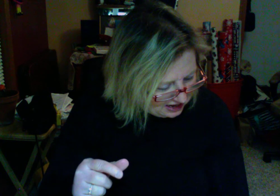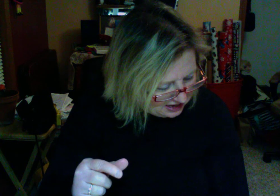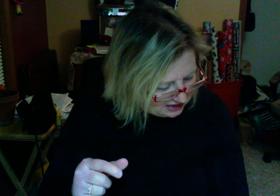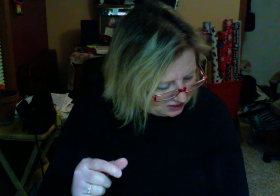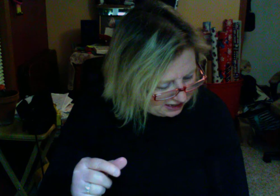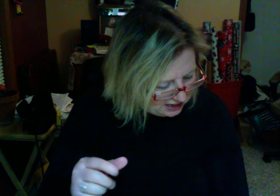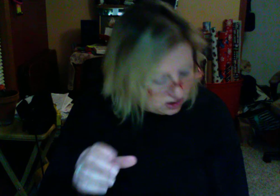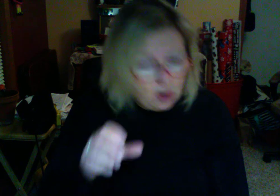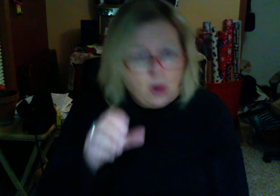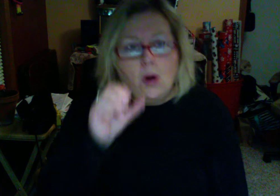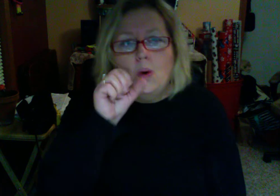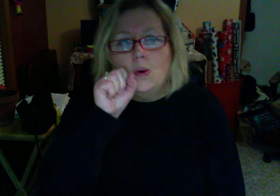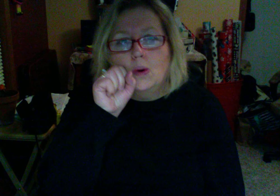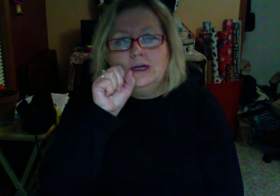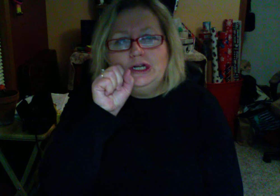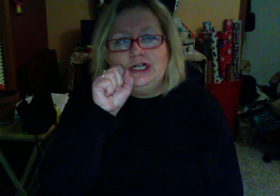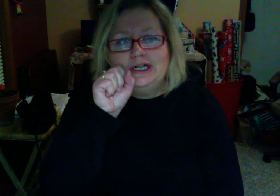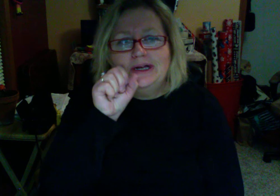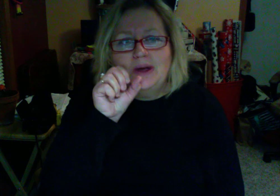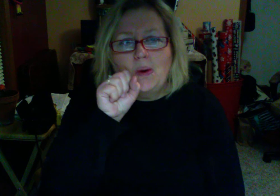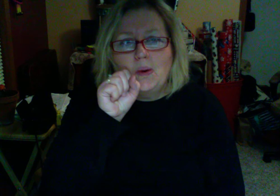and we had orange,